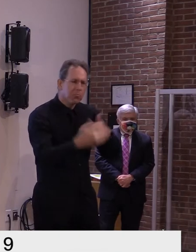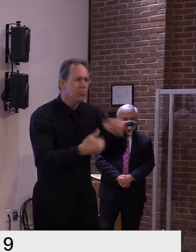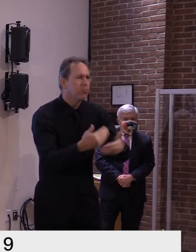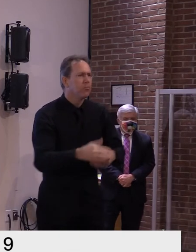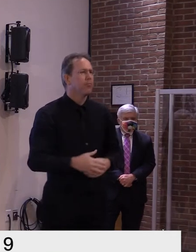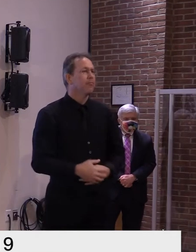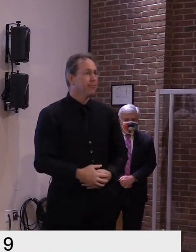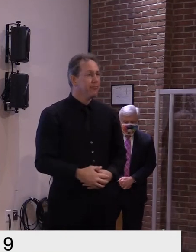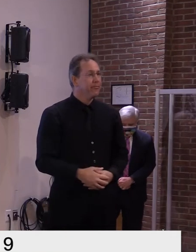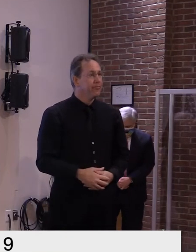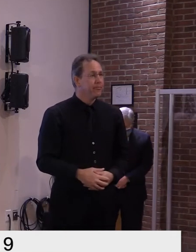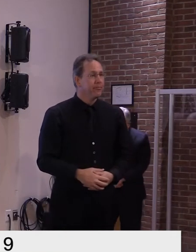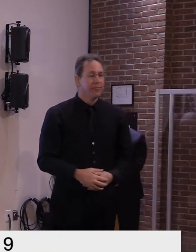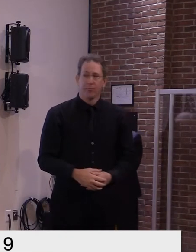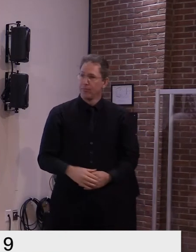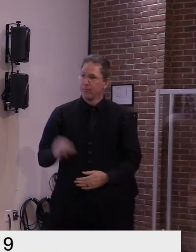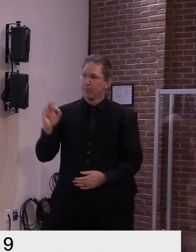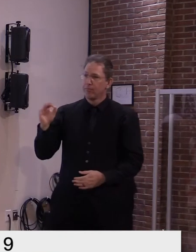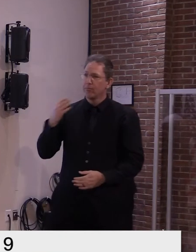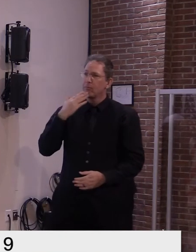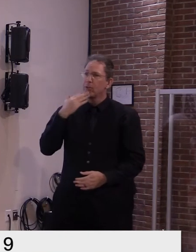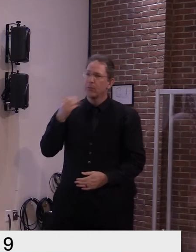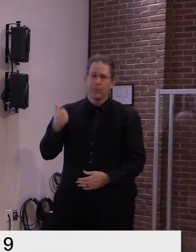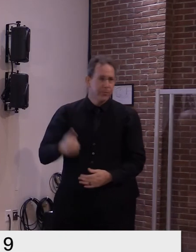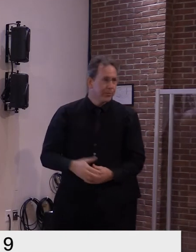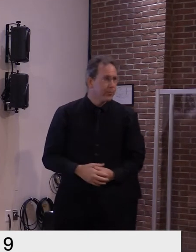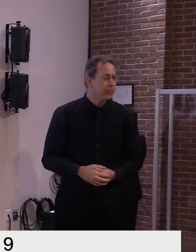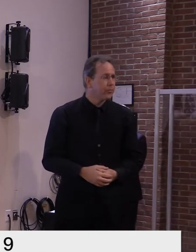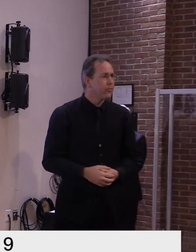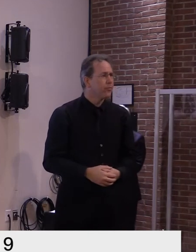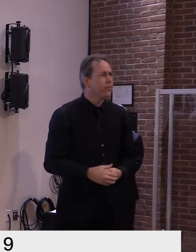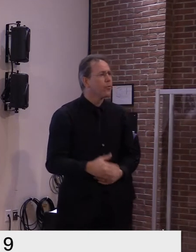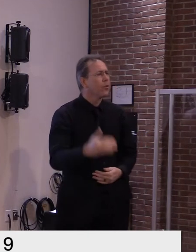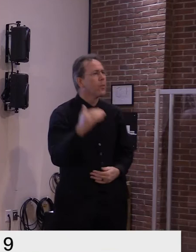Thanks, Mike. Chris Roy, the Newport Daily Express.